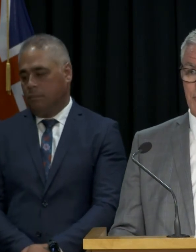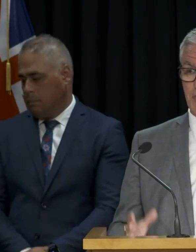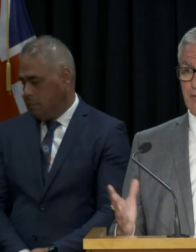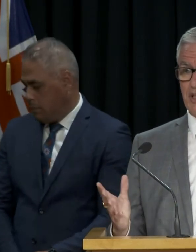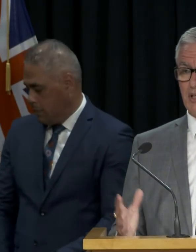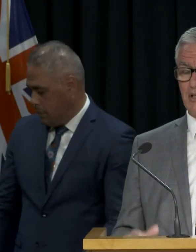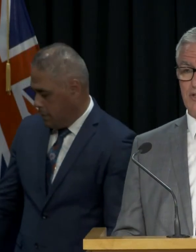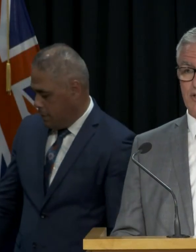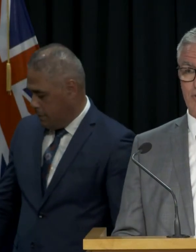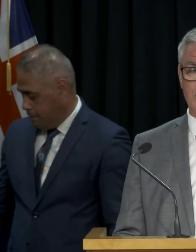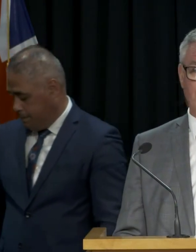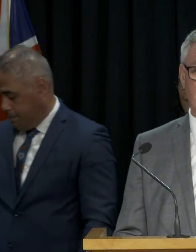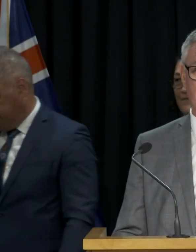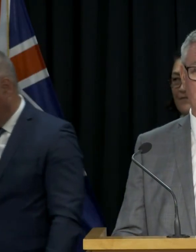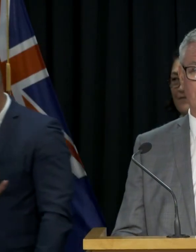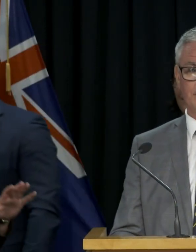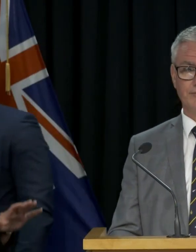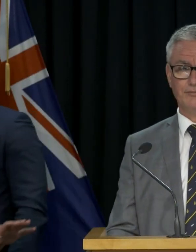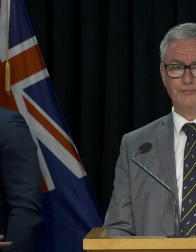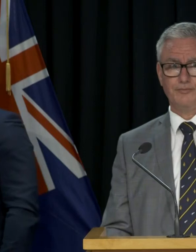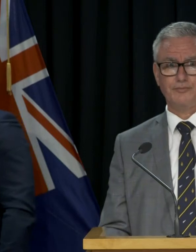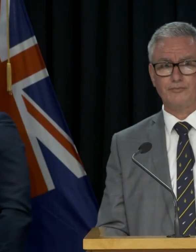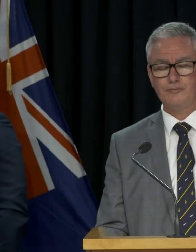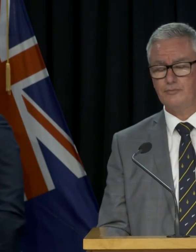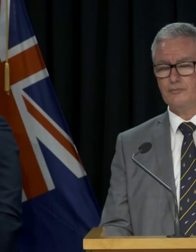job representing constituents regardless.